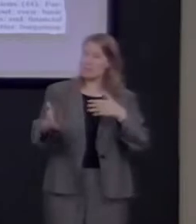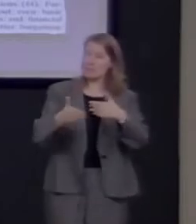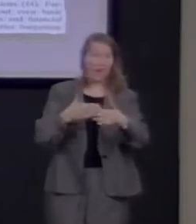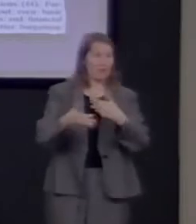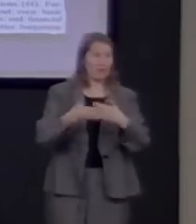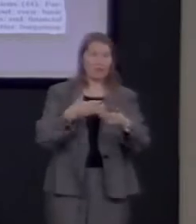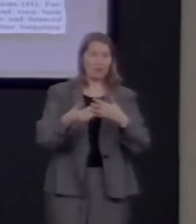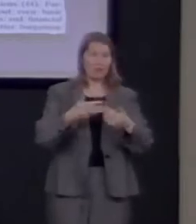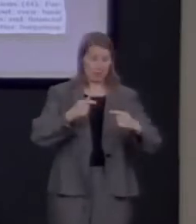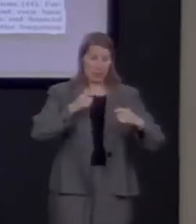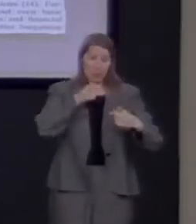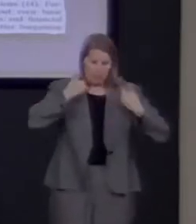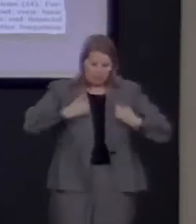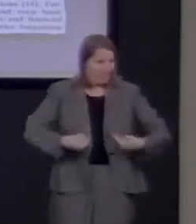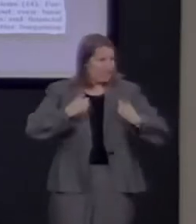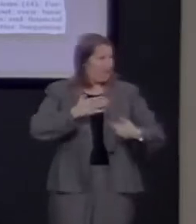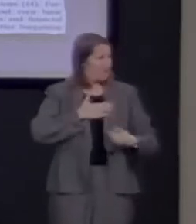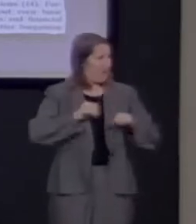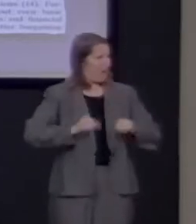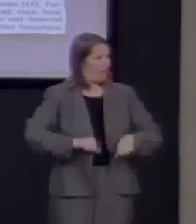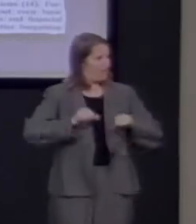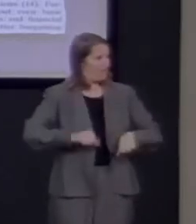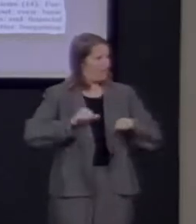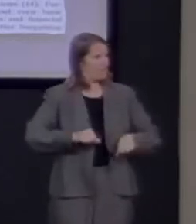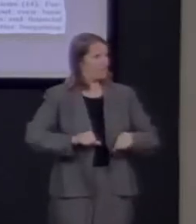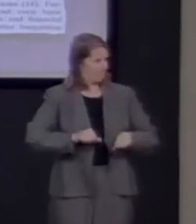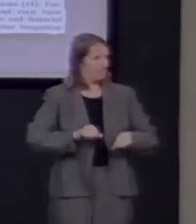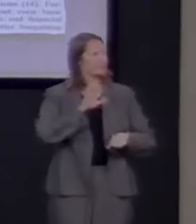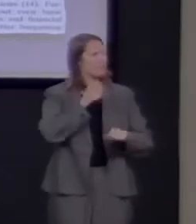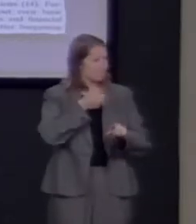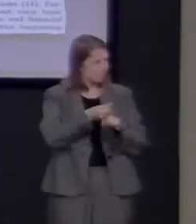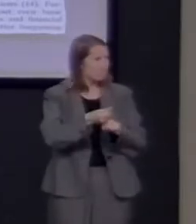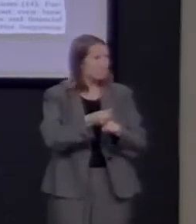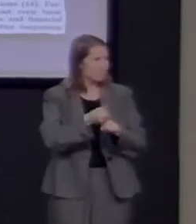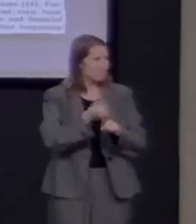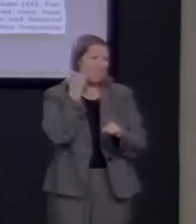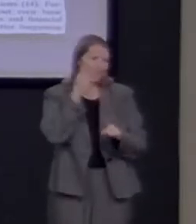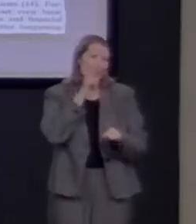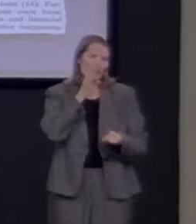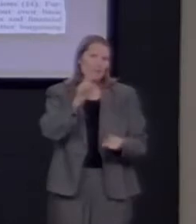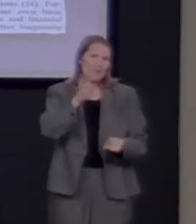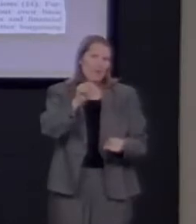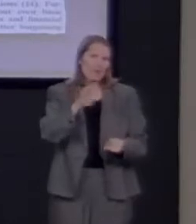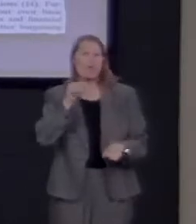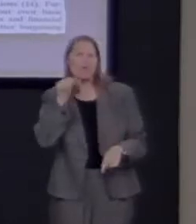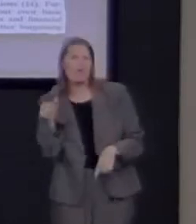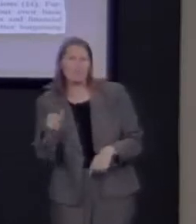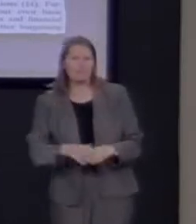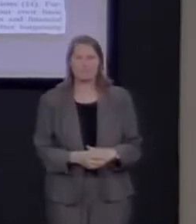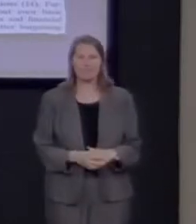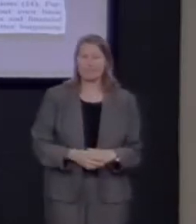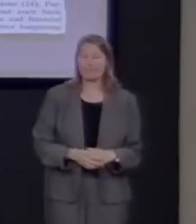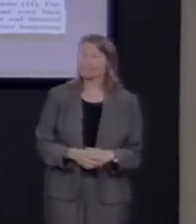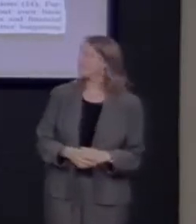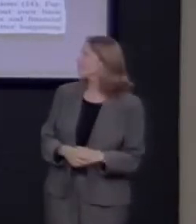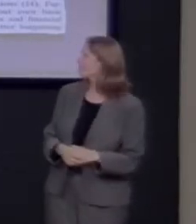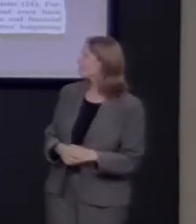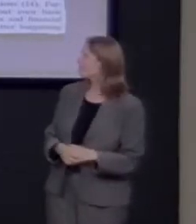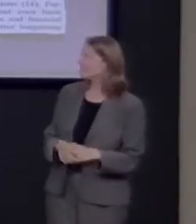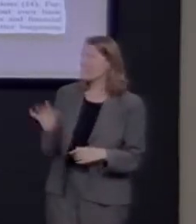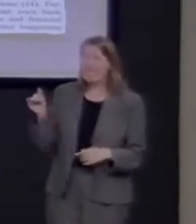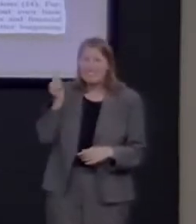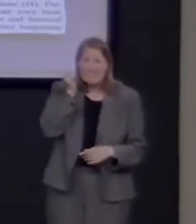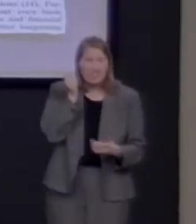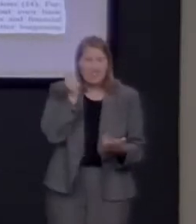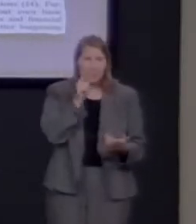numerical abilities still had an influence on whether you were likely to default or not. So one very practical, everyday